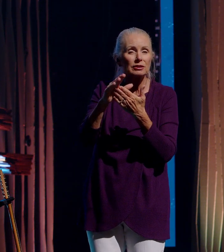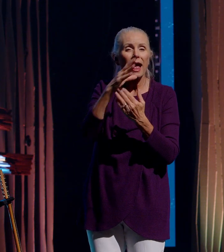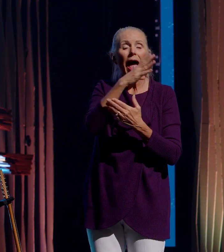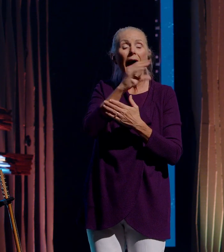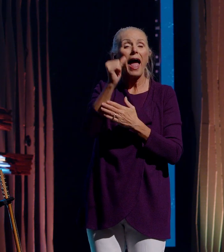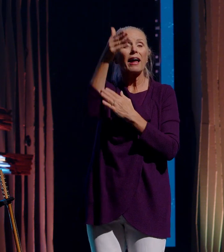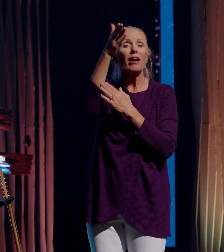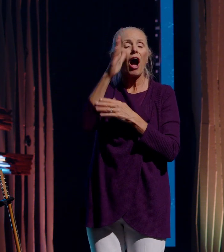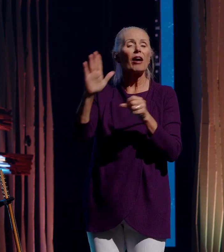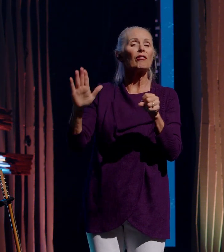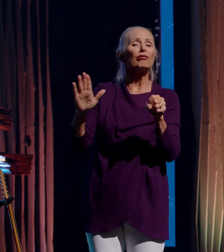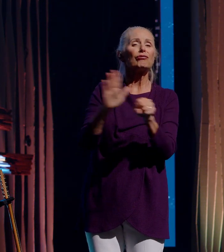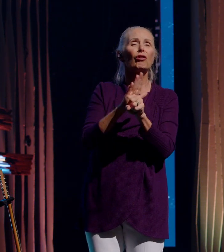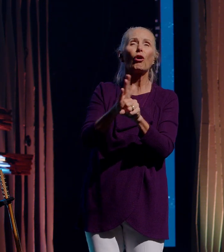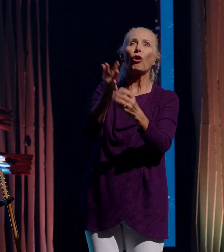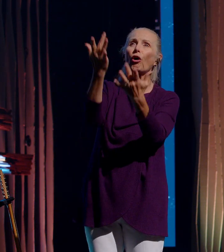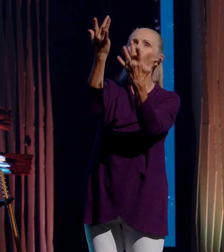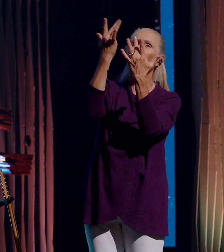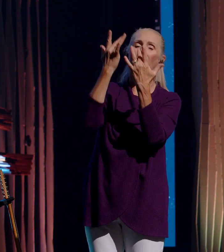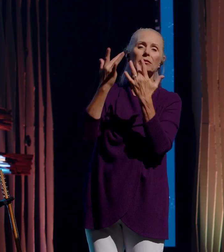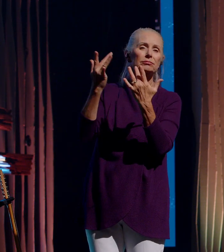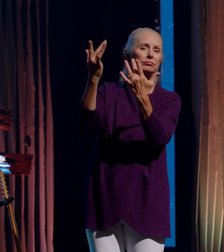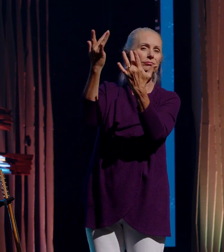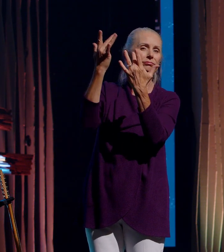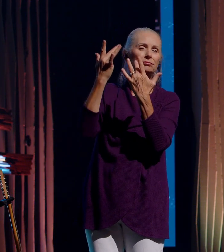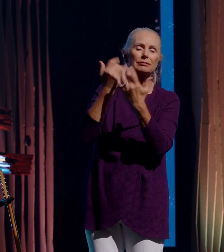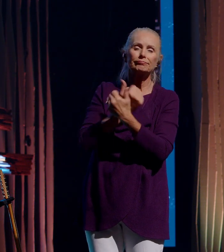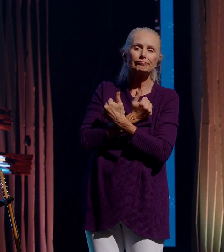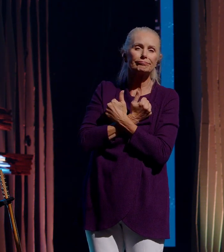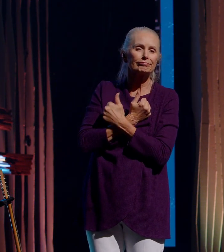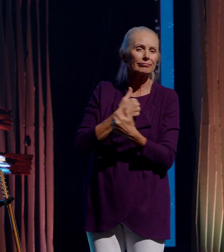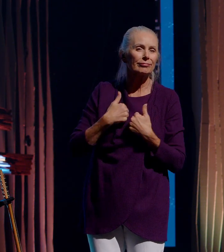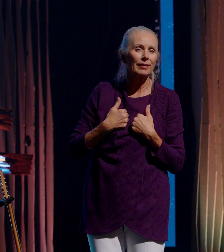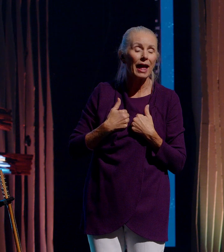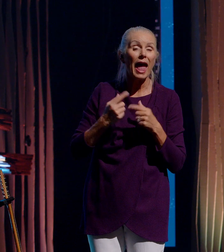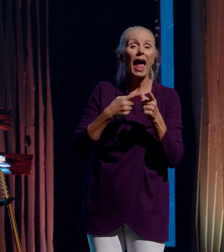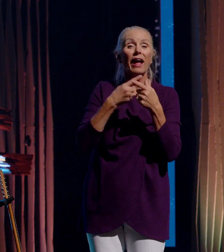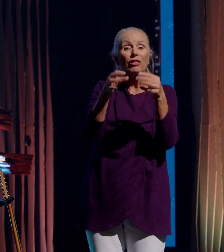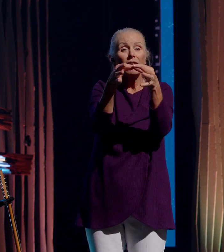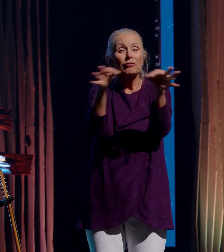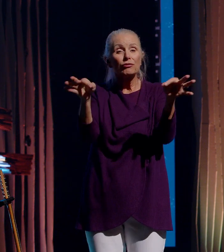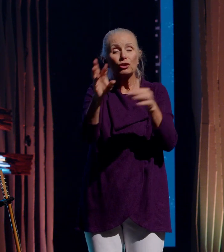of compassion or merciful. In verse 6, he reflects on how he